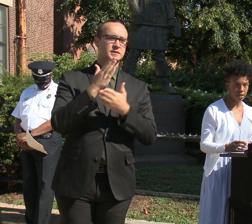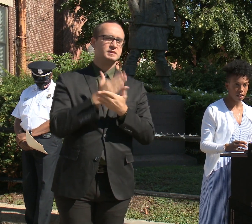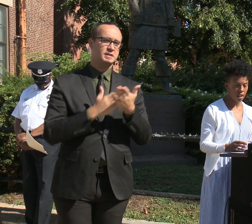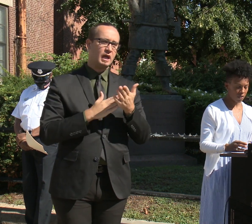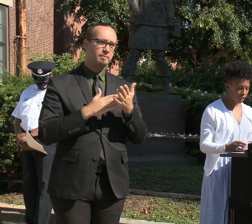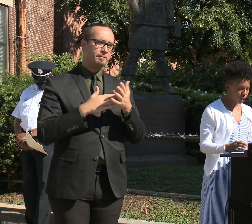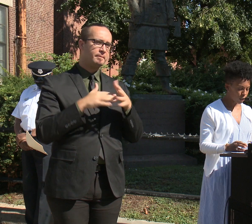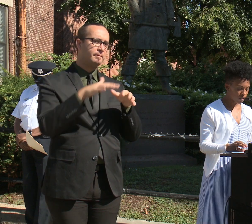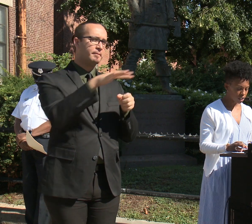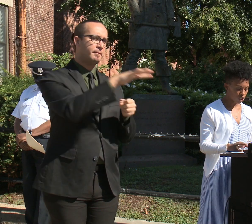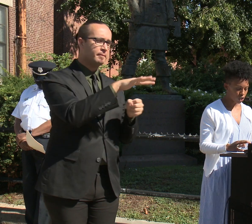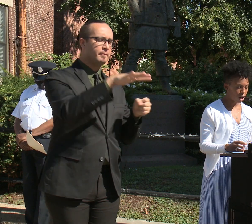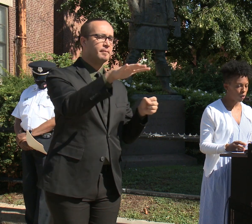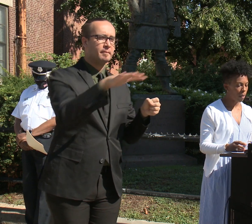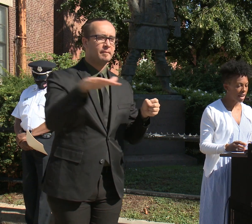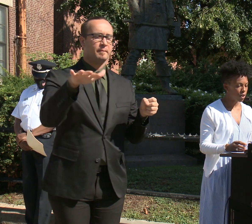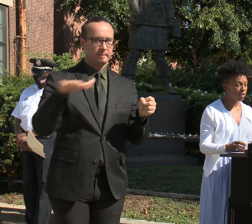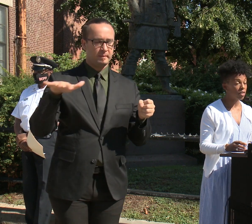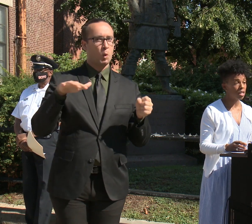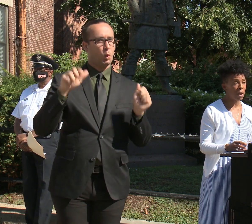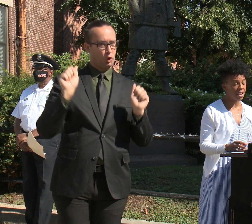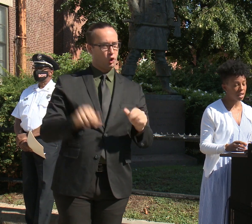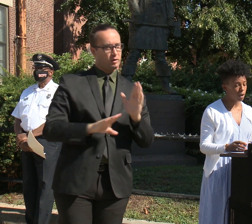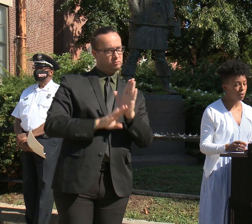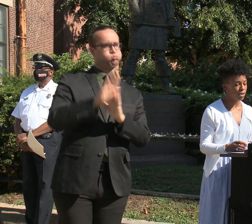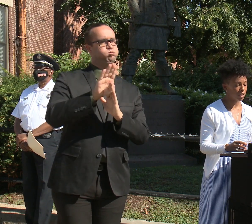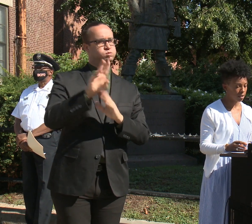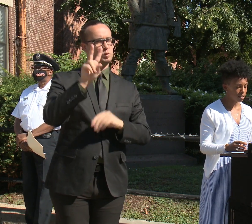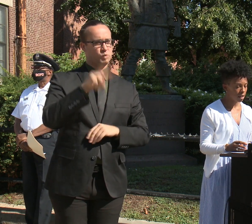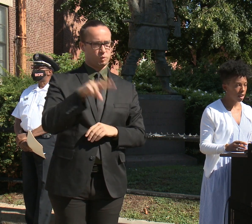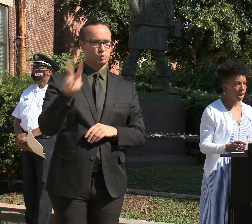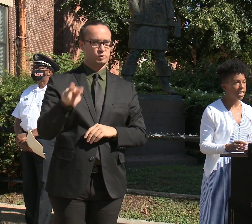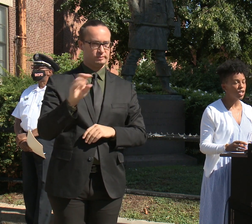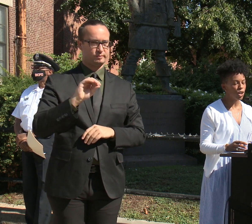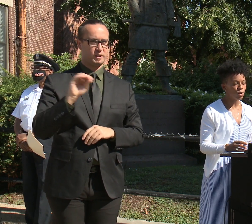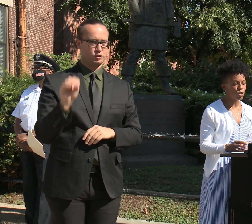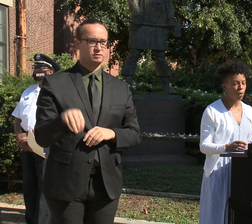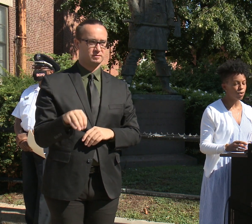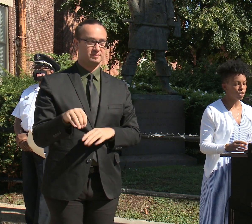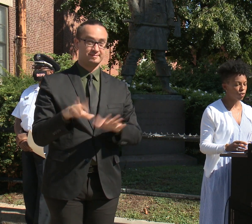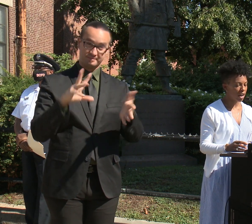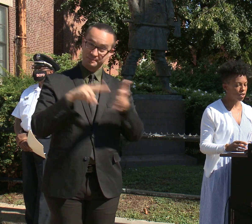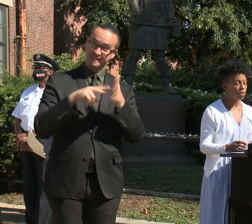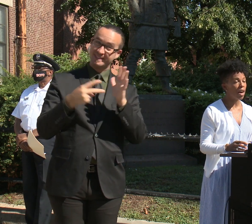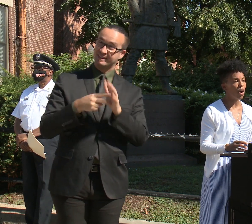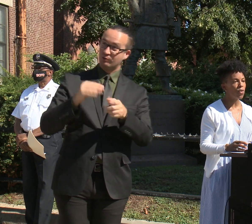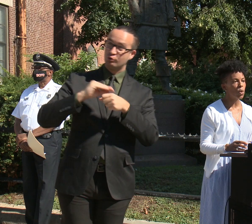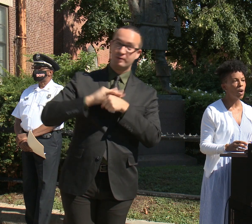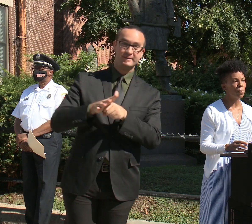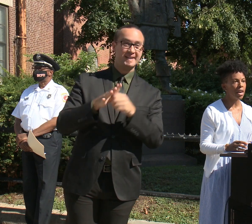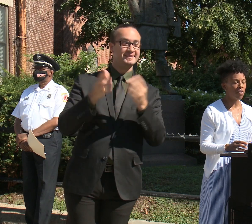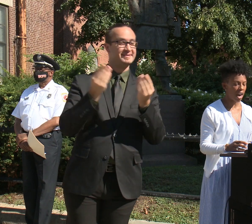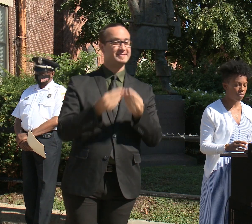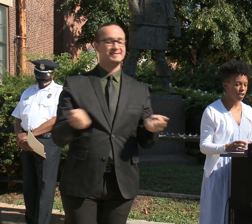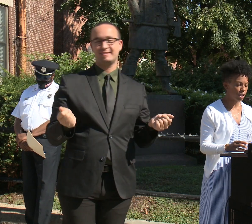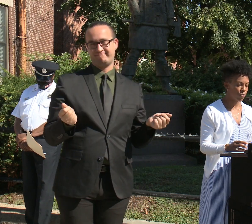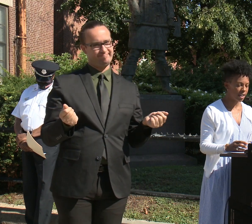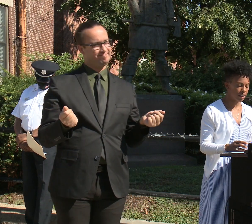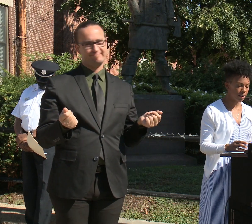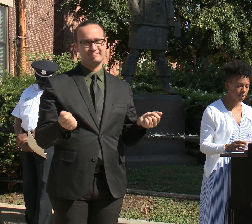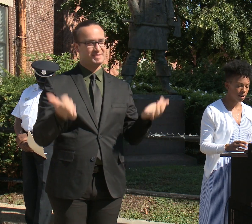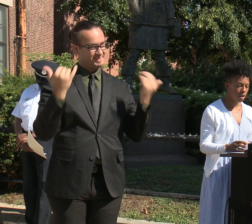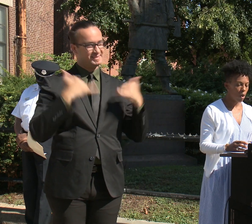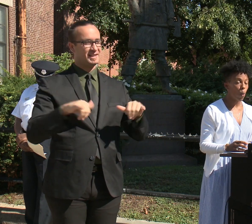22%. This serves as a stark reminder that this pandemic persists and continues to pose a threat to the health and well-being of every